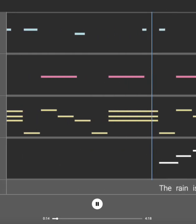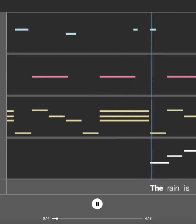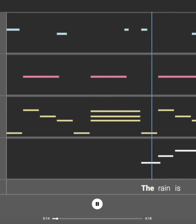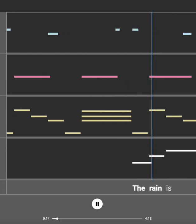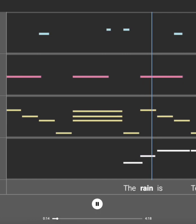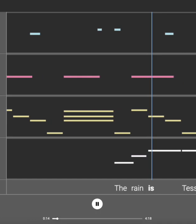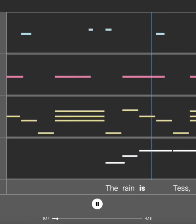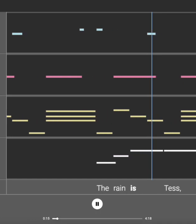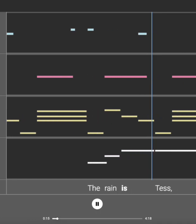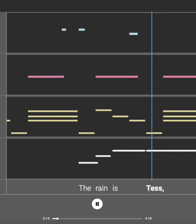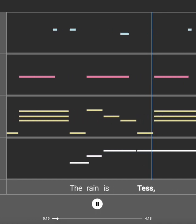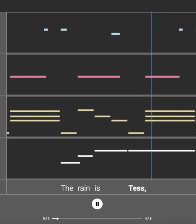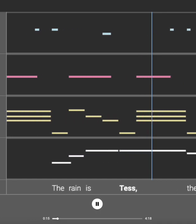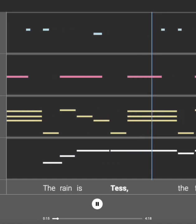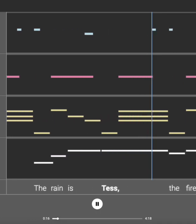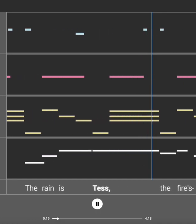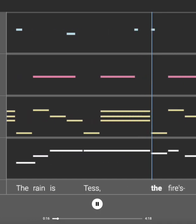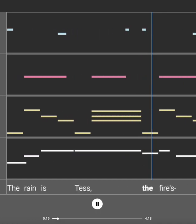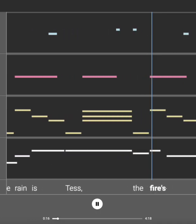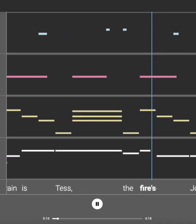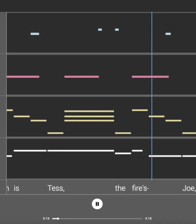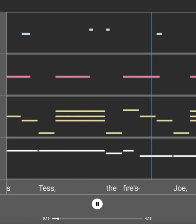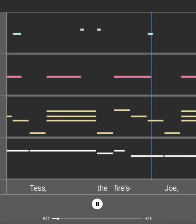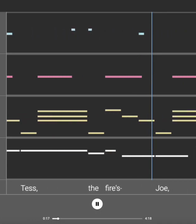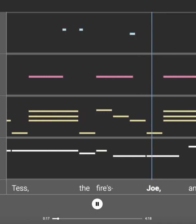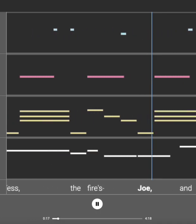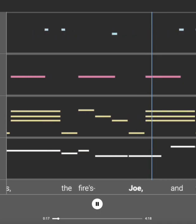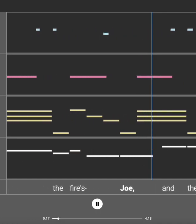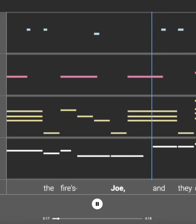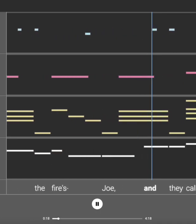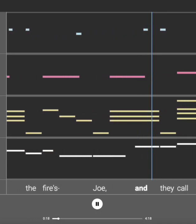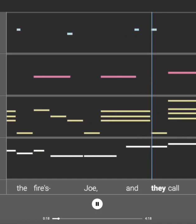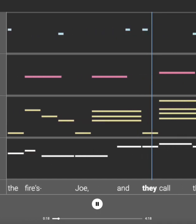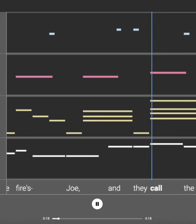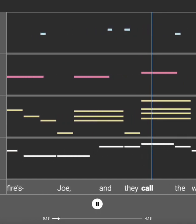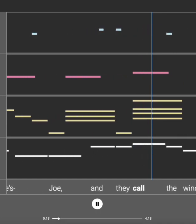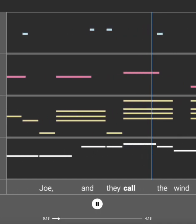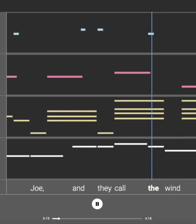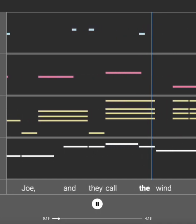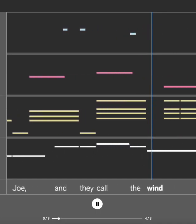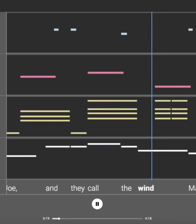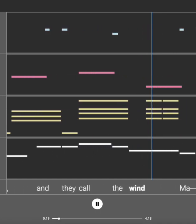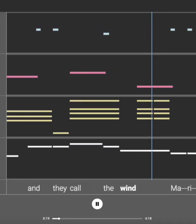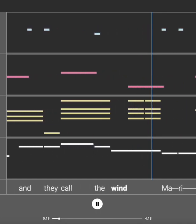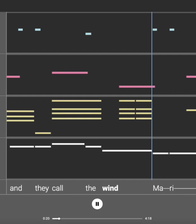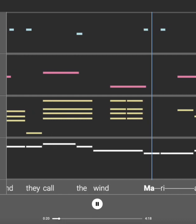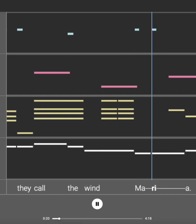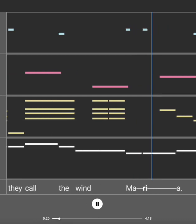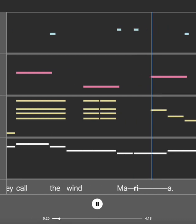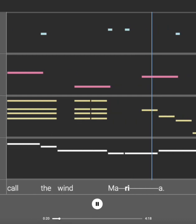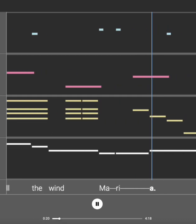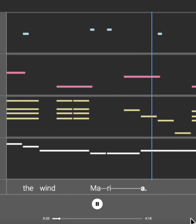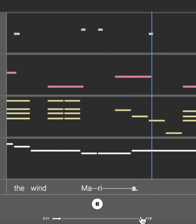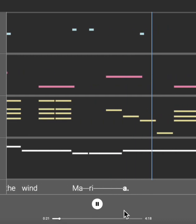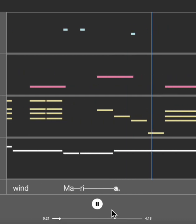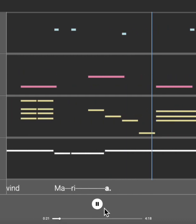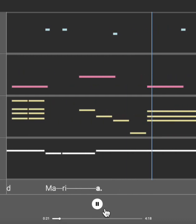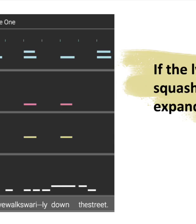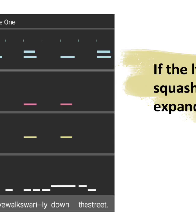The rain is Tess, the fire's Joe, and they call the wind Mariah.